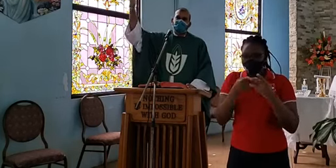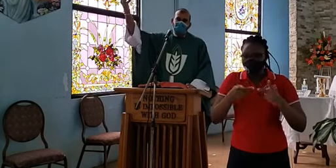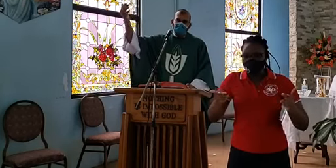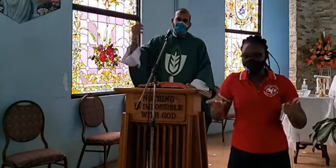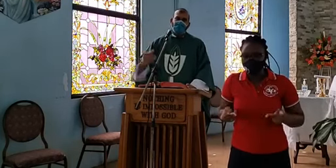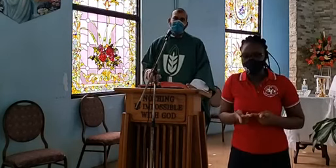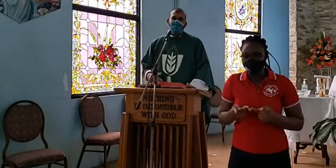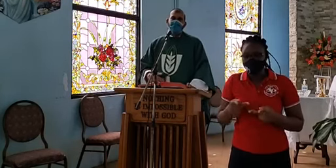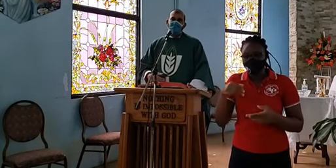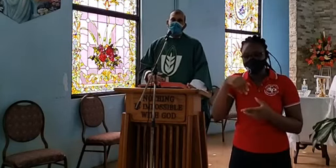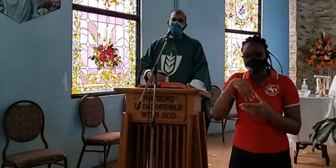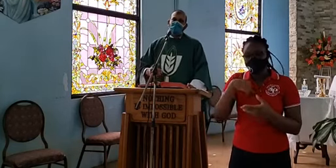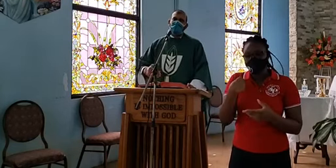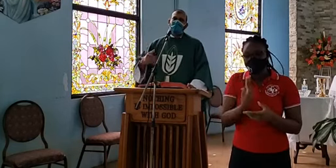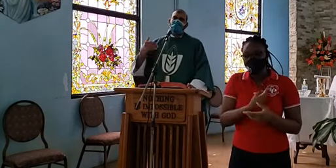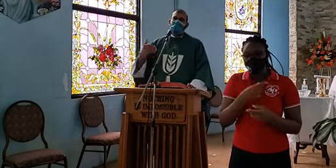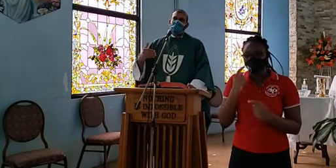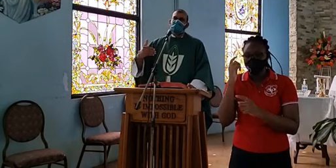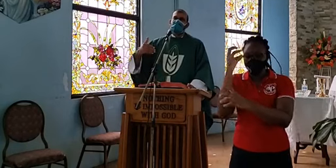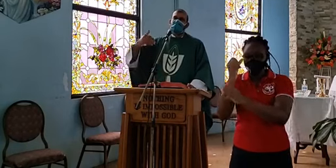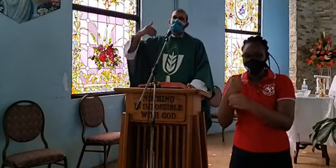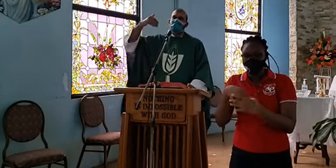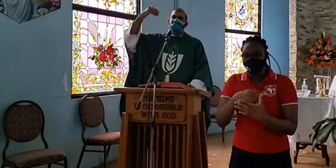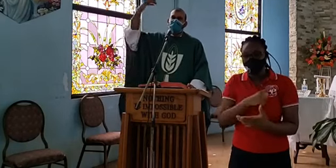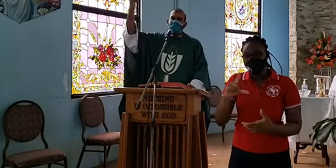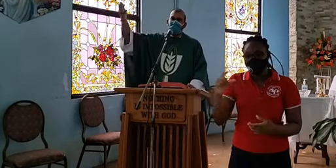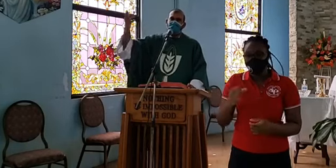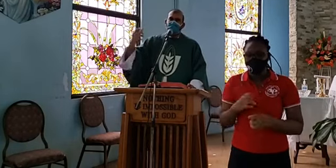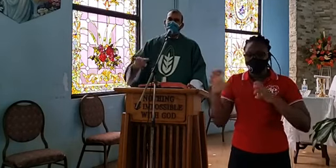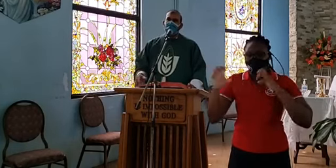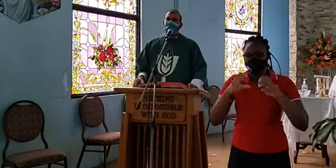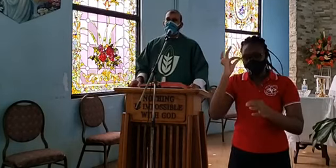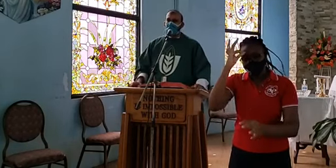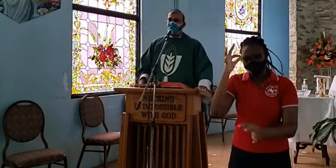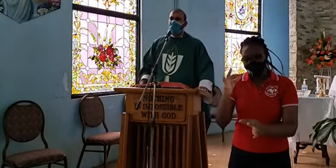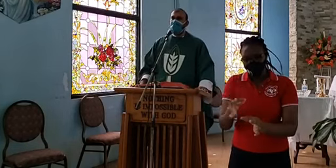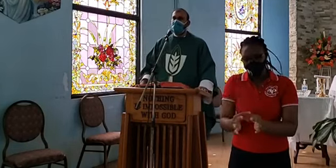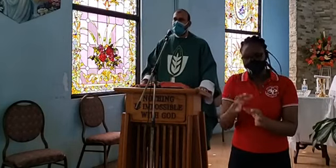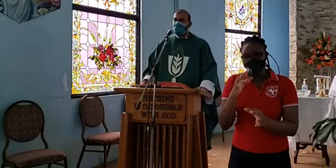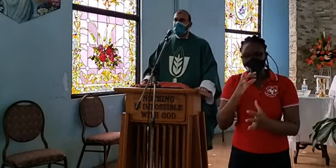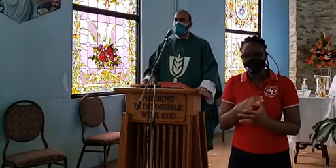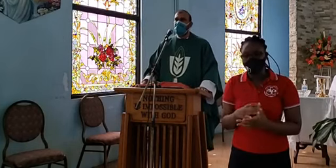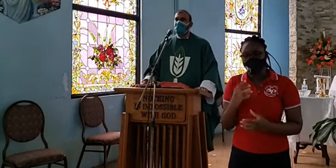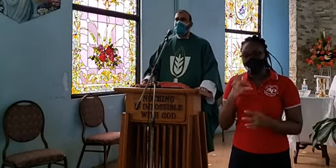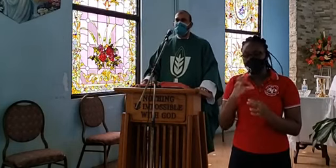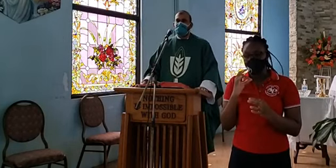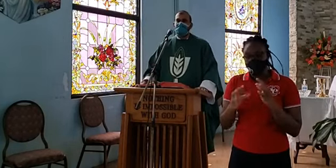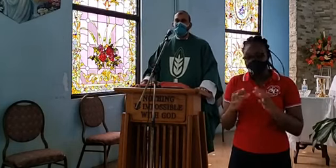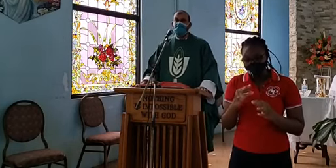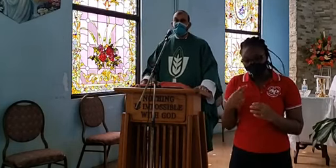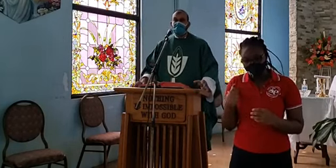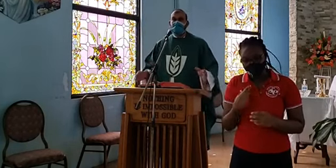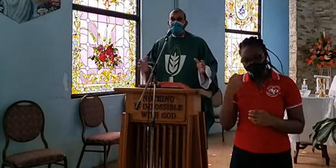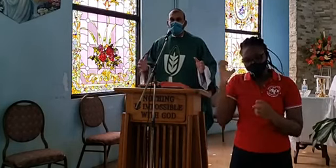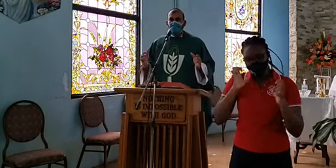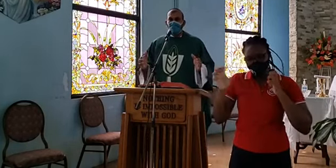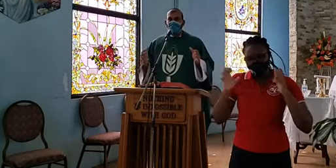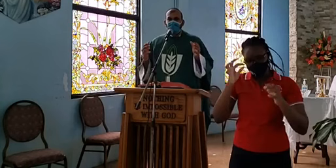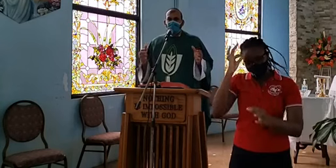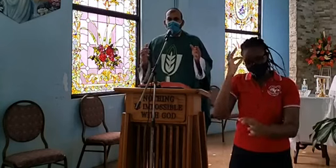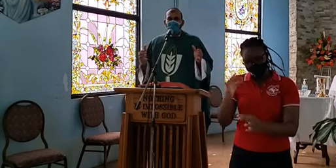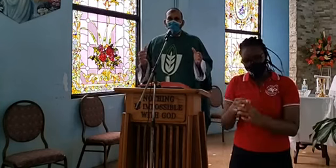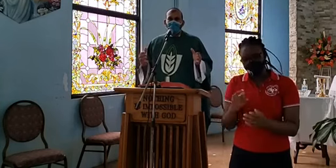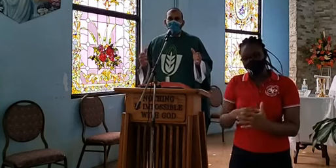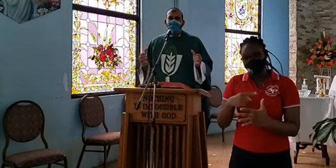trust in the Lord. It is about exercising faith. And if we are exercising faith, then we